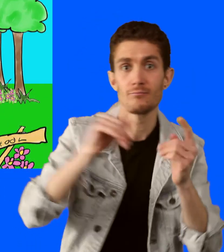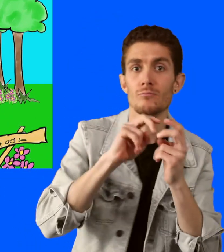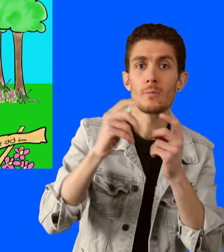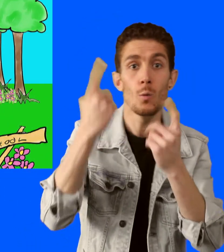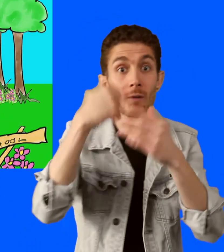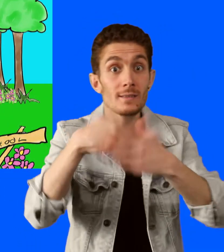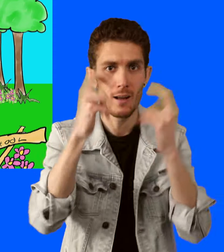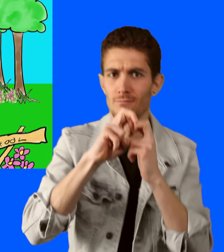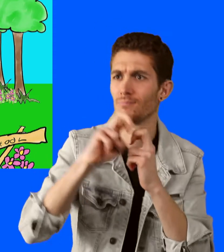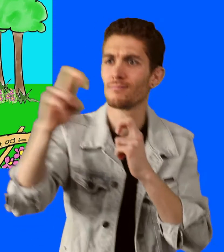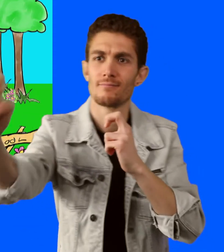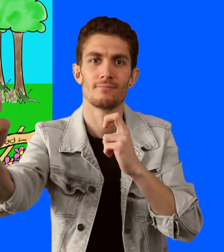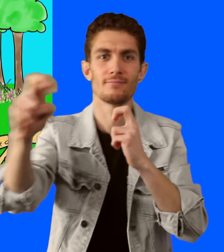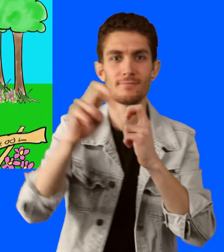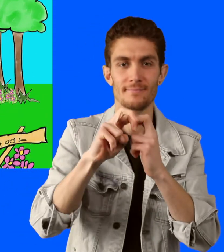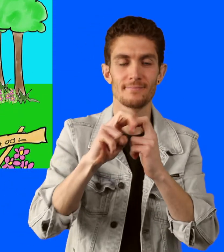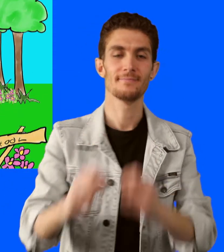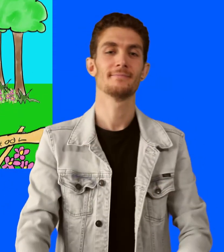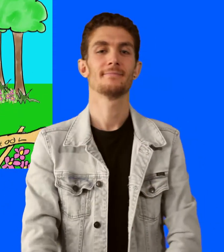had gone on a day trip